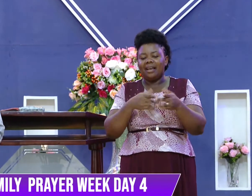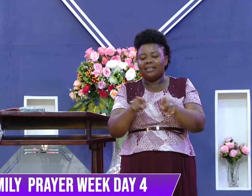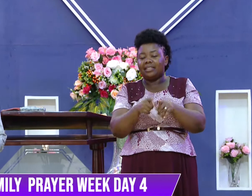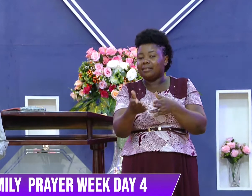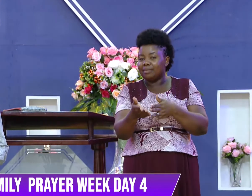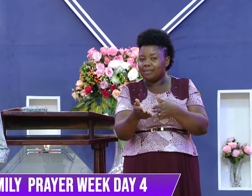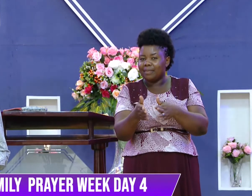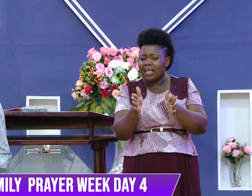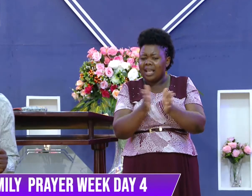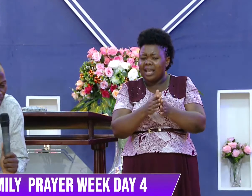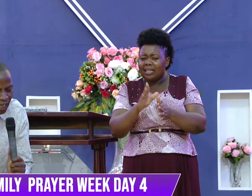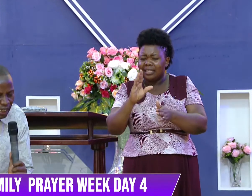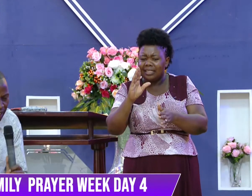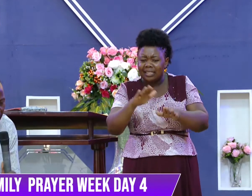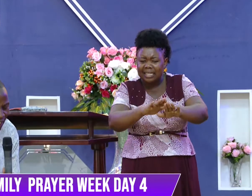if